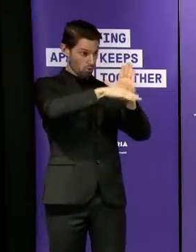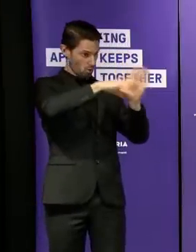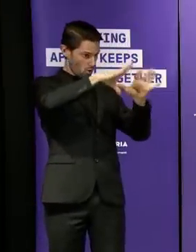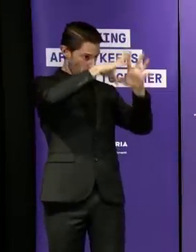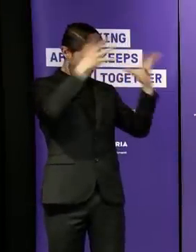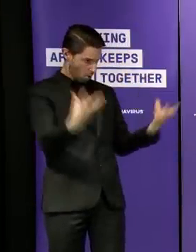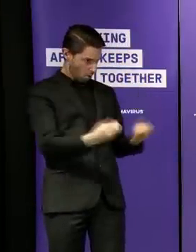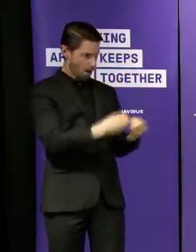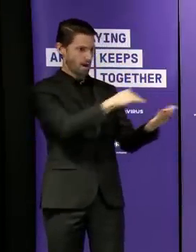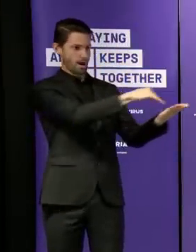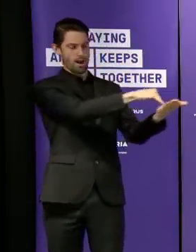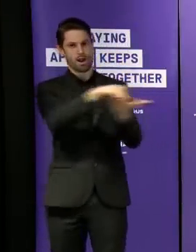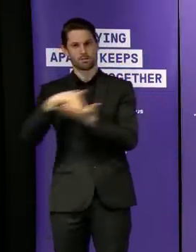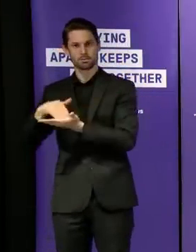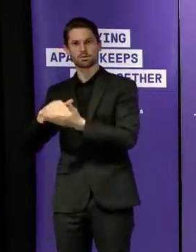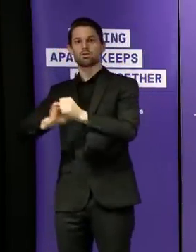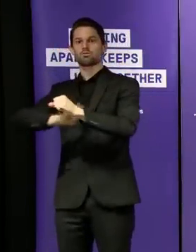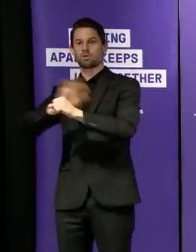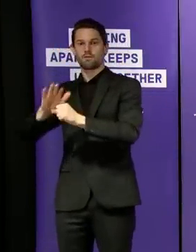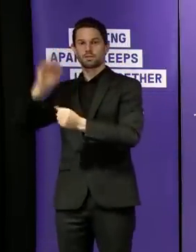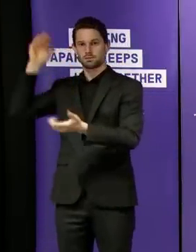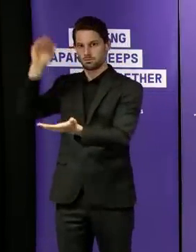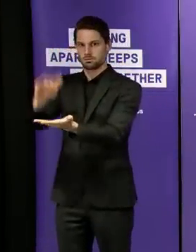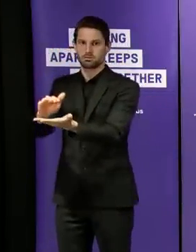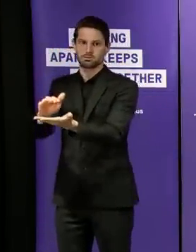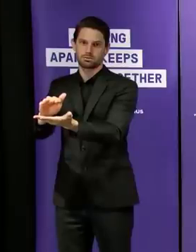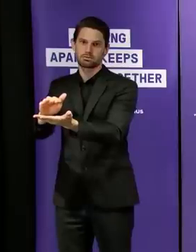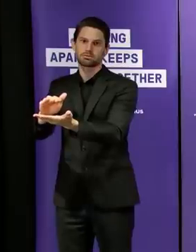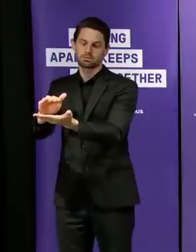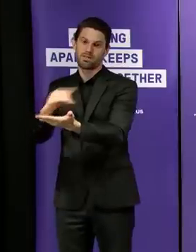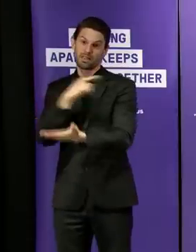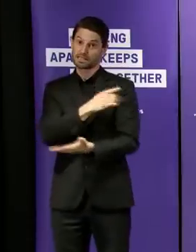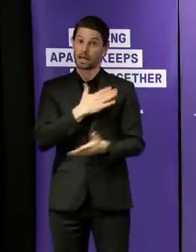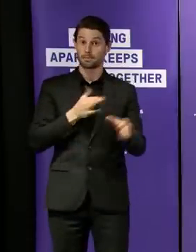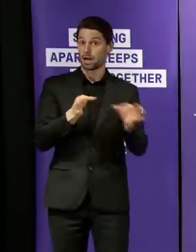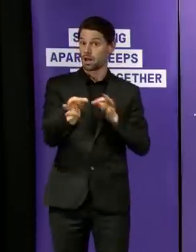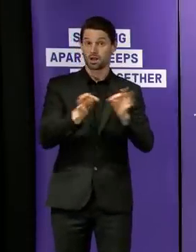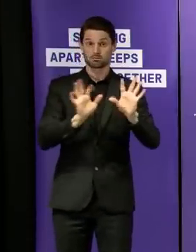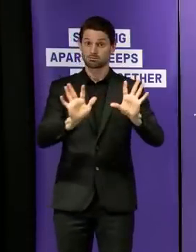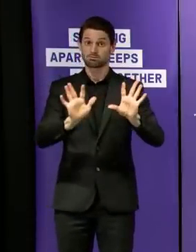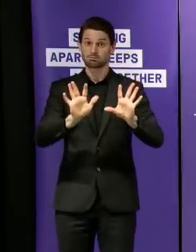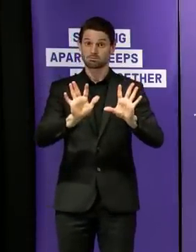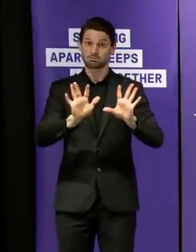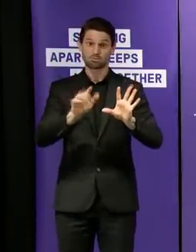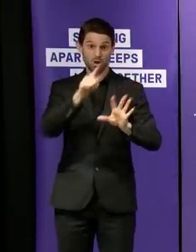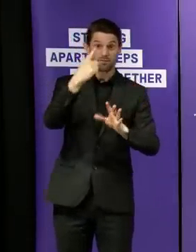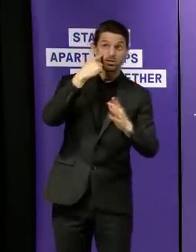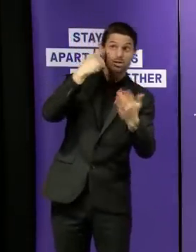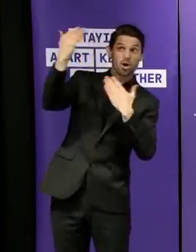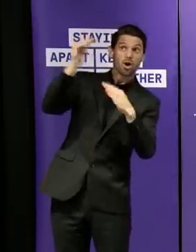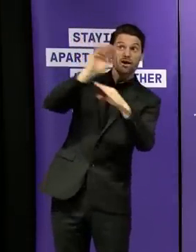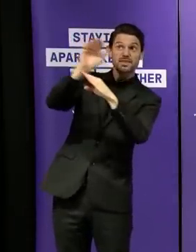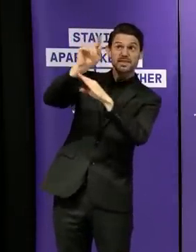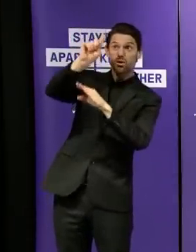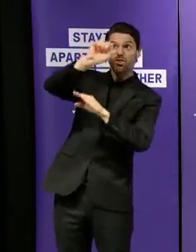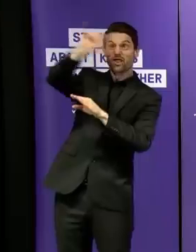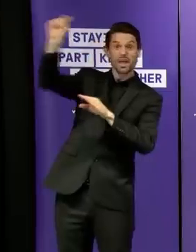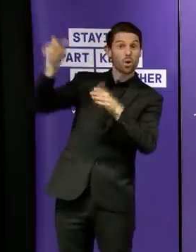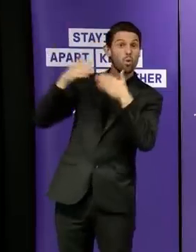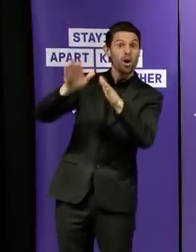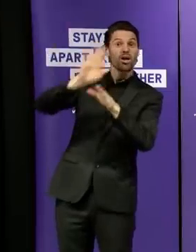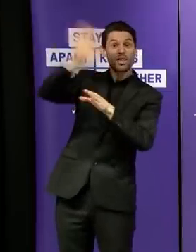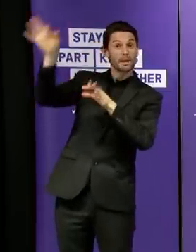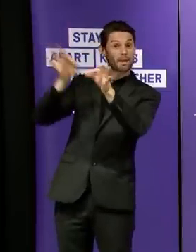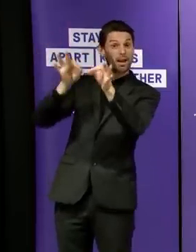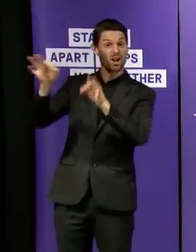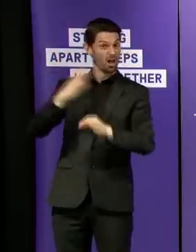of different things, and they all contribute to delivering a strategy. And there's simply no getting around the fact that we've